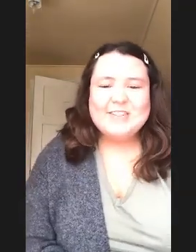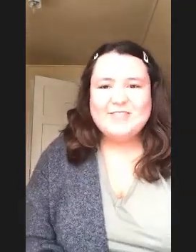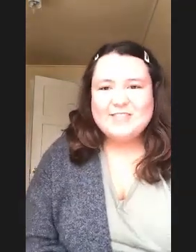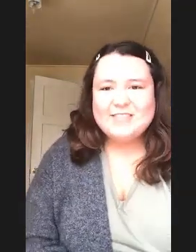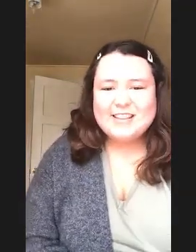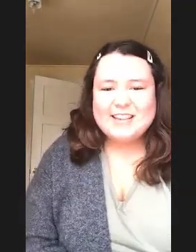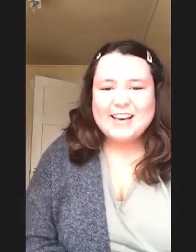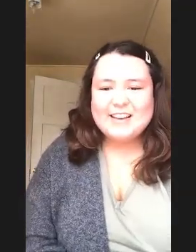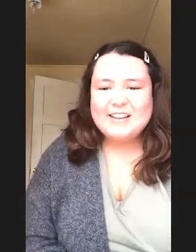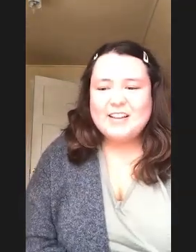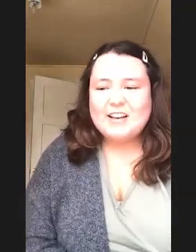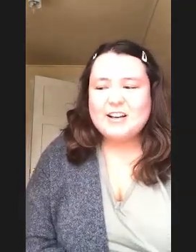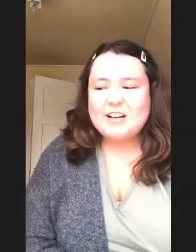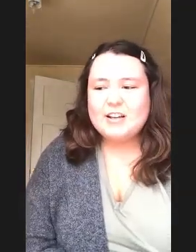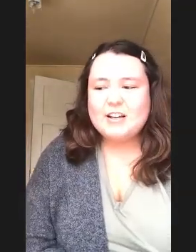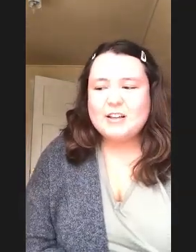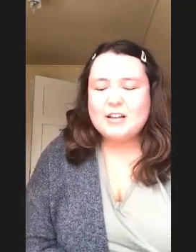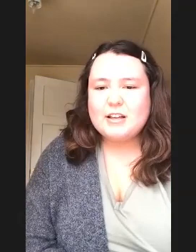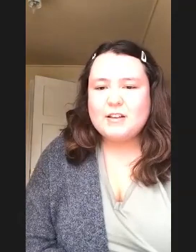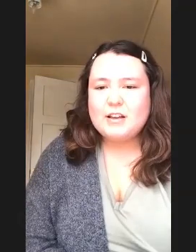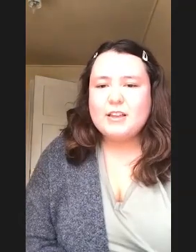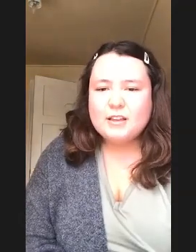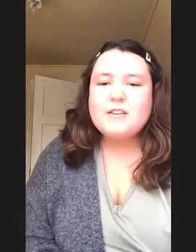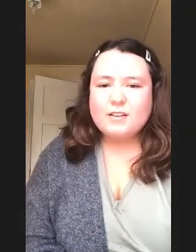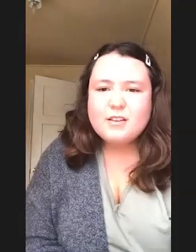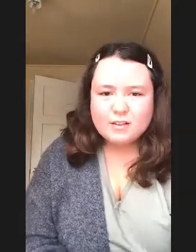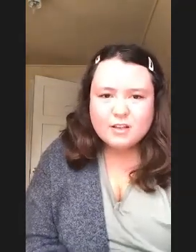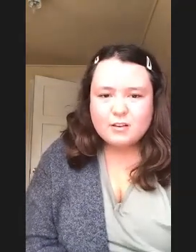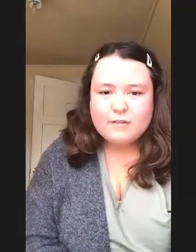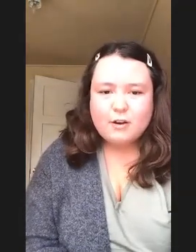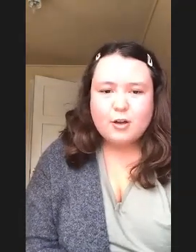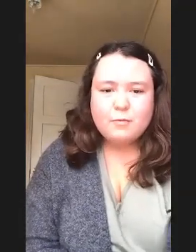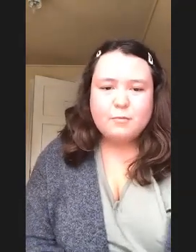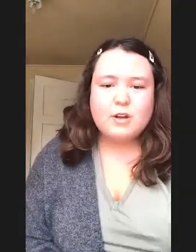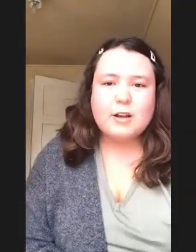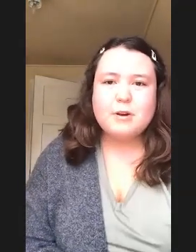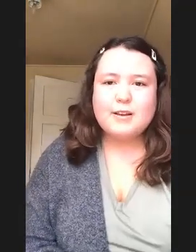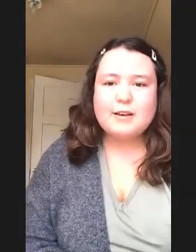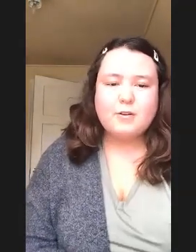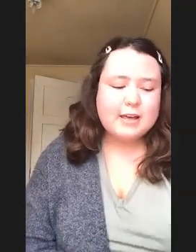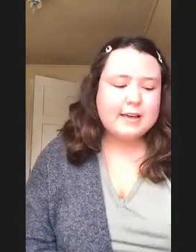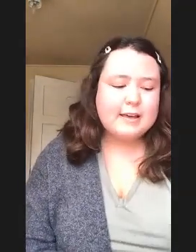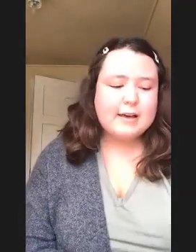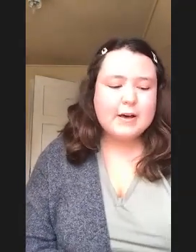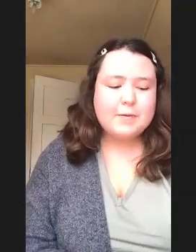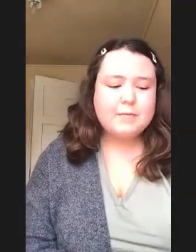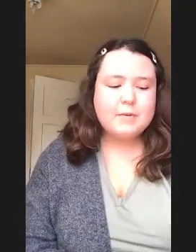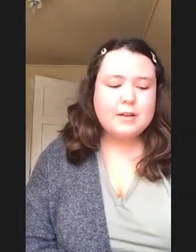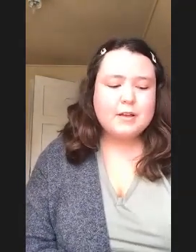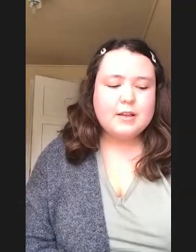Awesome. Yeah. I think we've all got it pretty down okay.